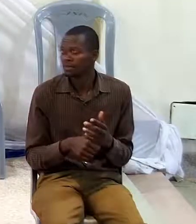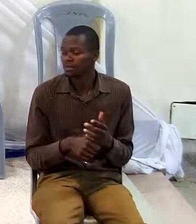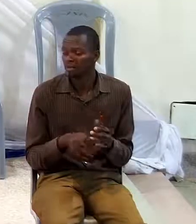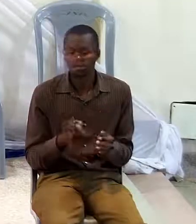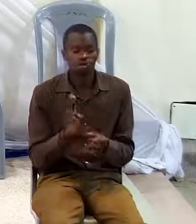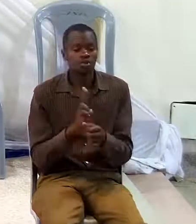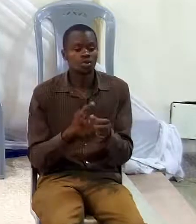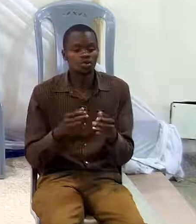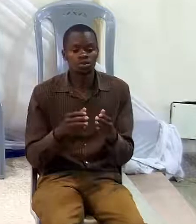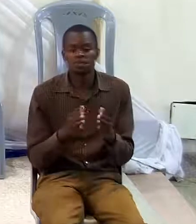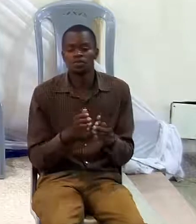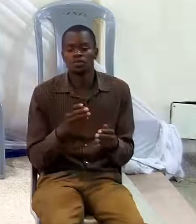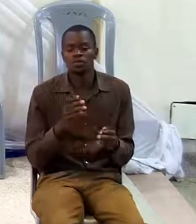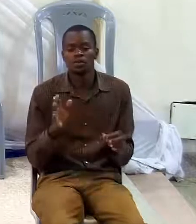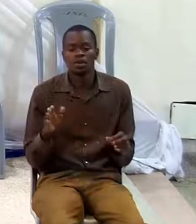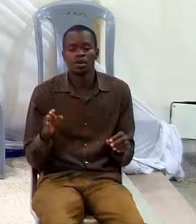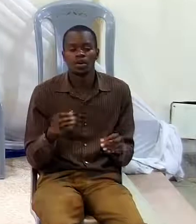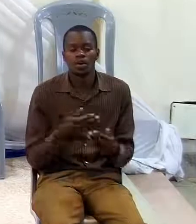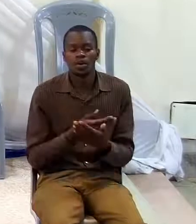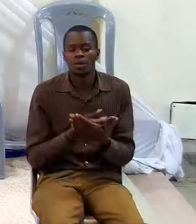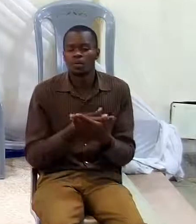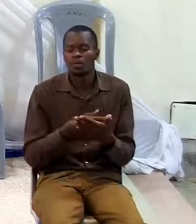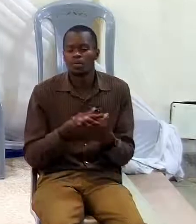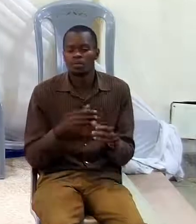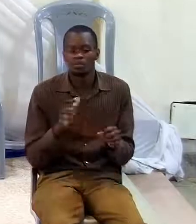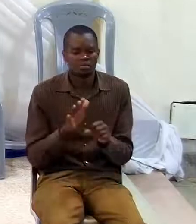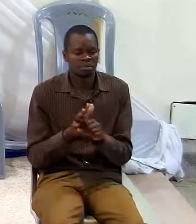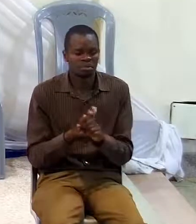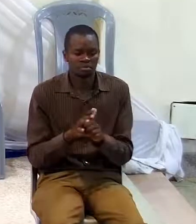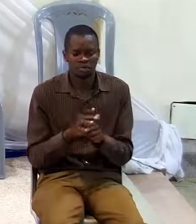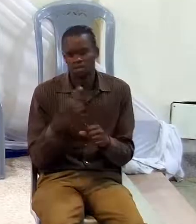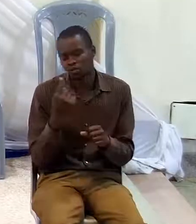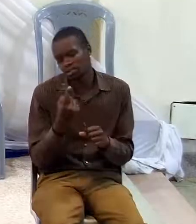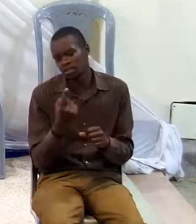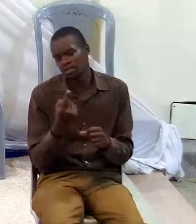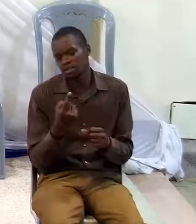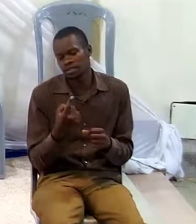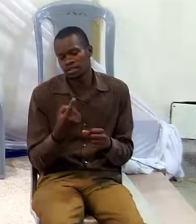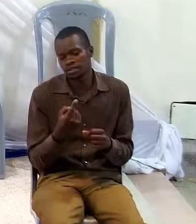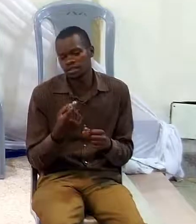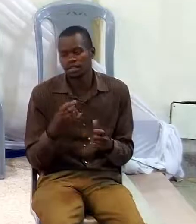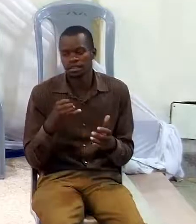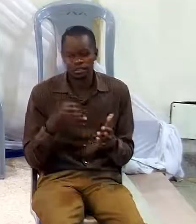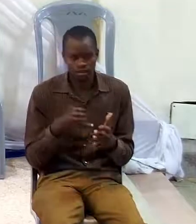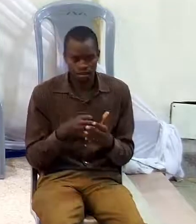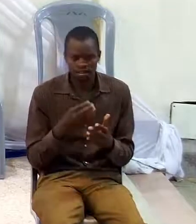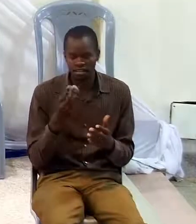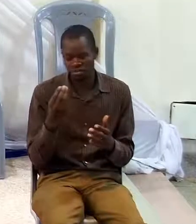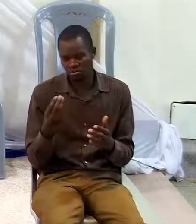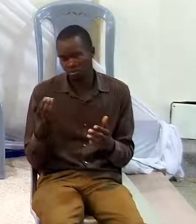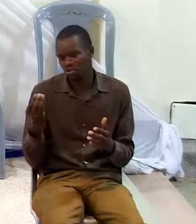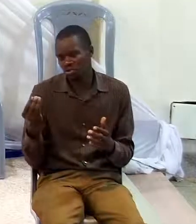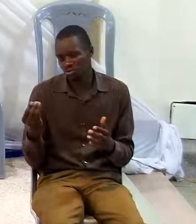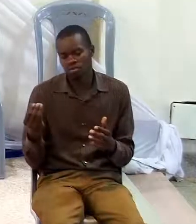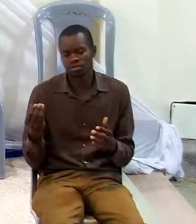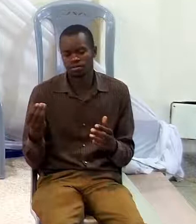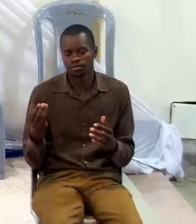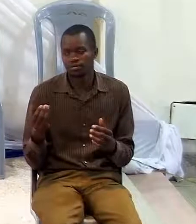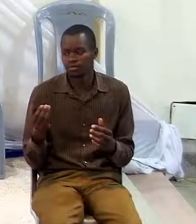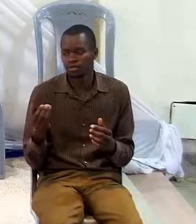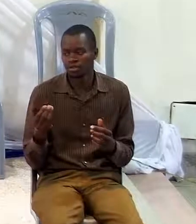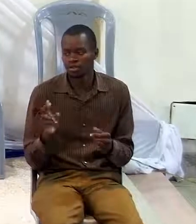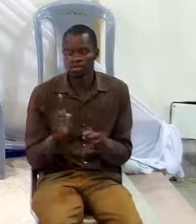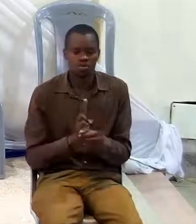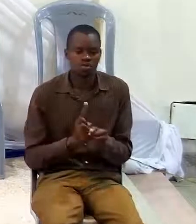lot of it at once. It is a bit, just using enough, not